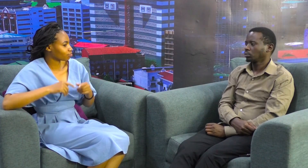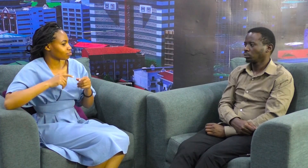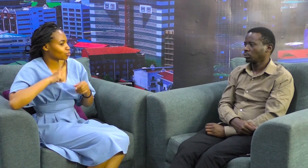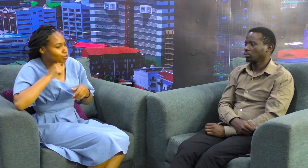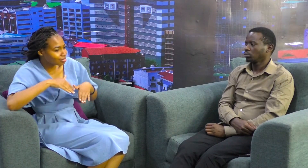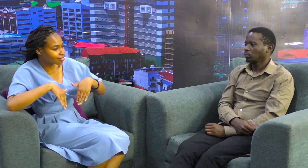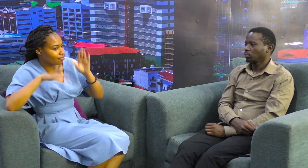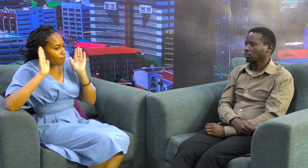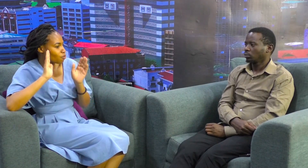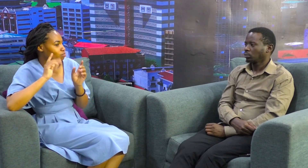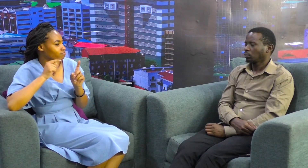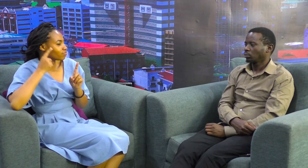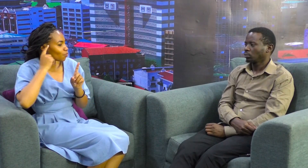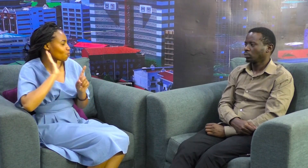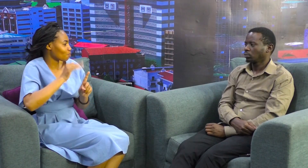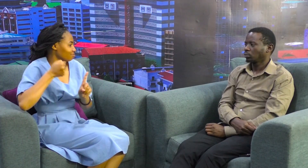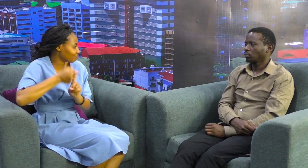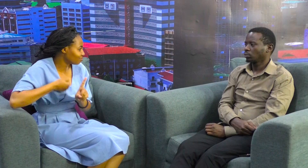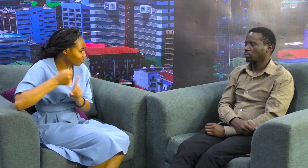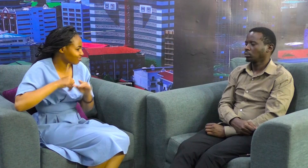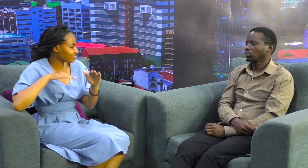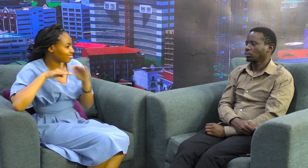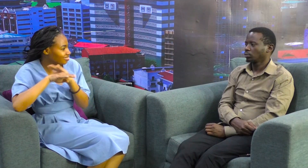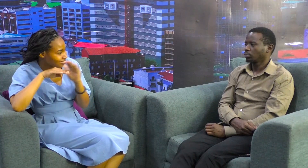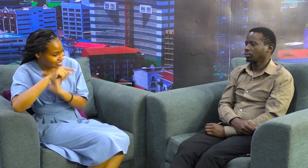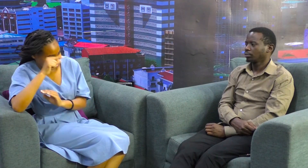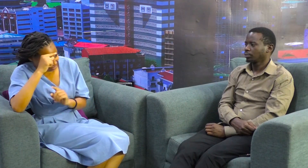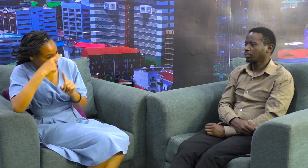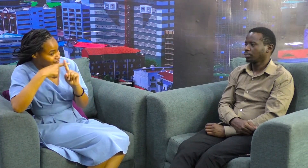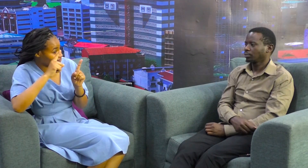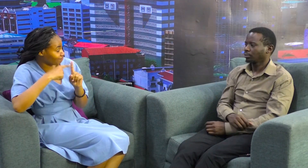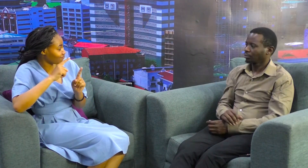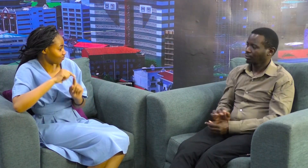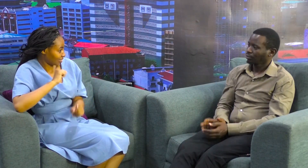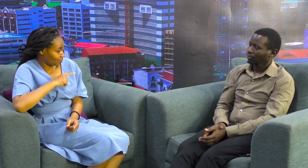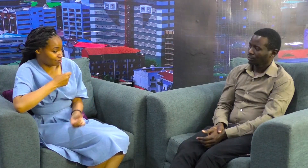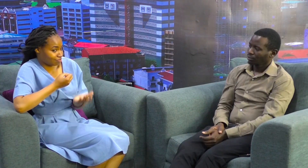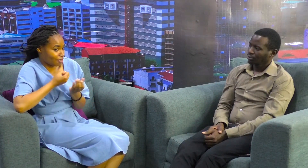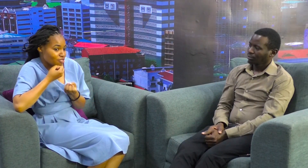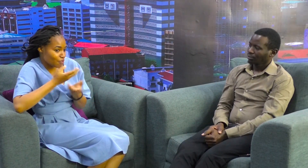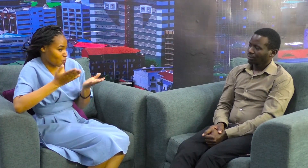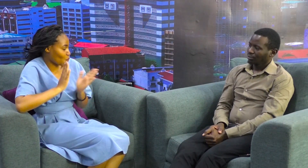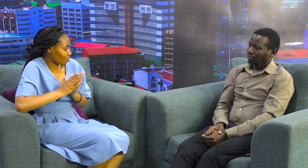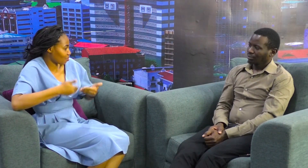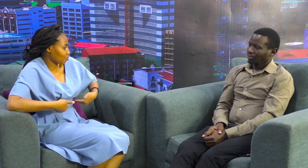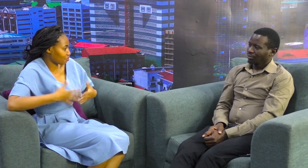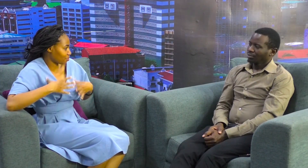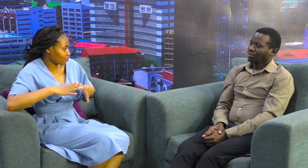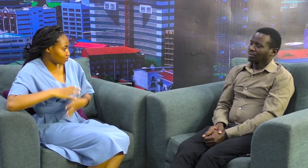So what can you advise our youths, for example, who wants to do maybe advocacy and maybe they have given